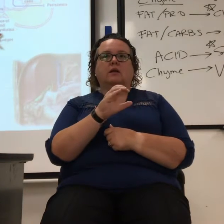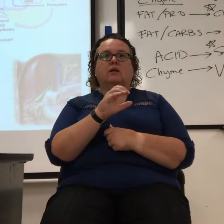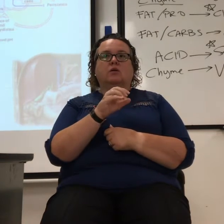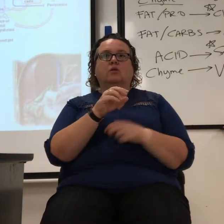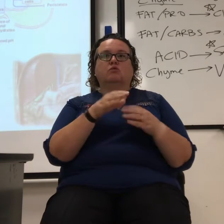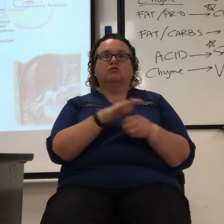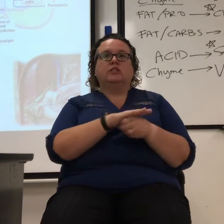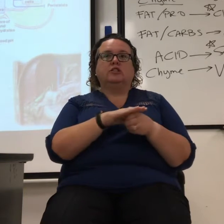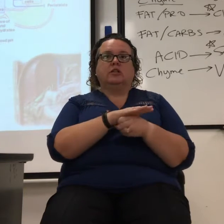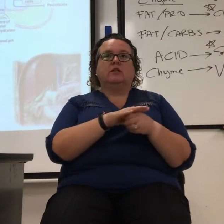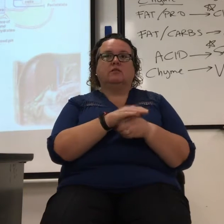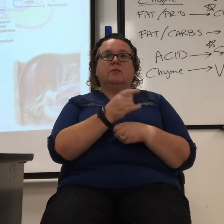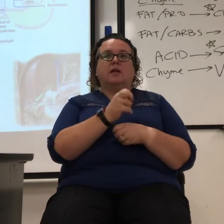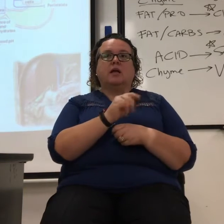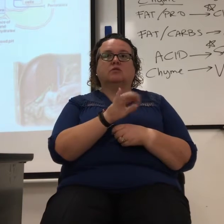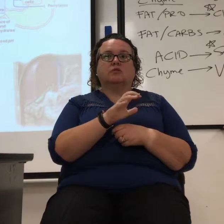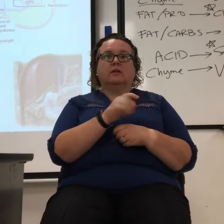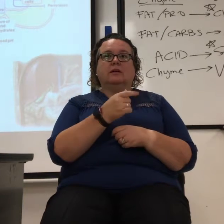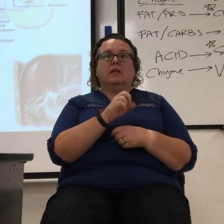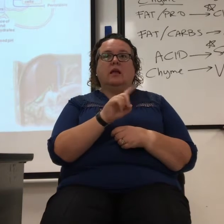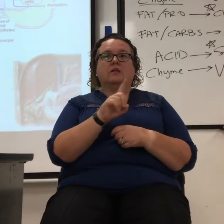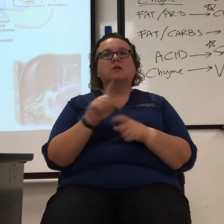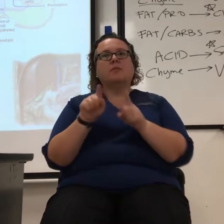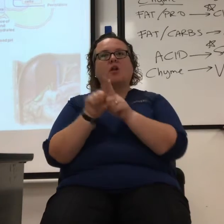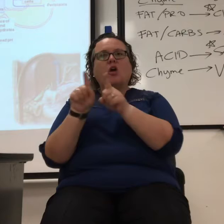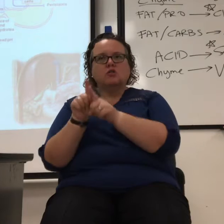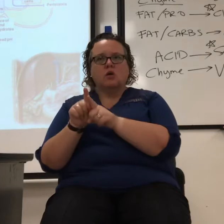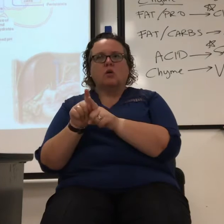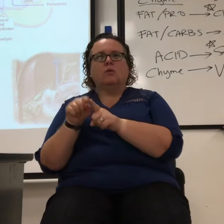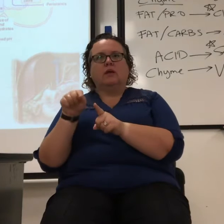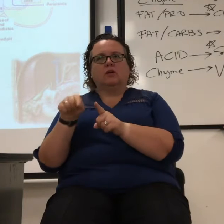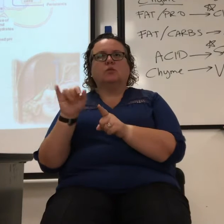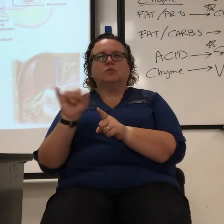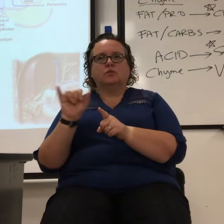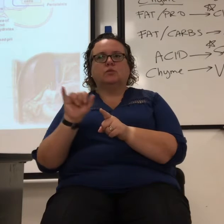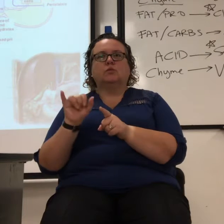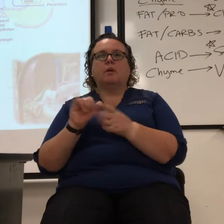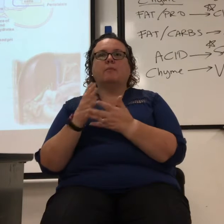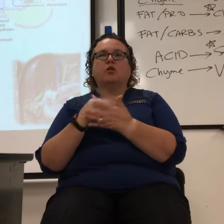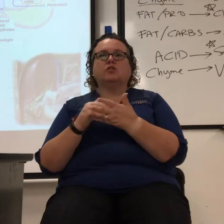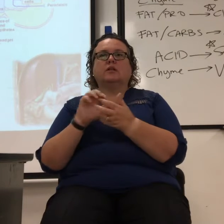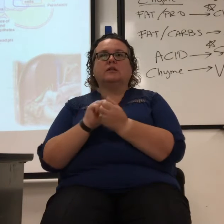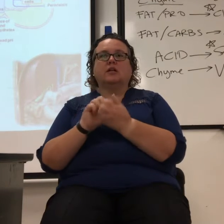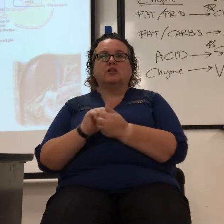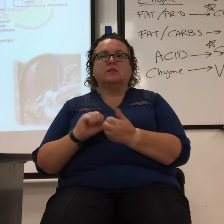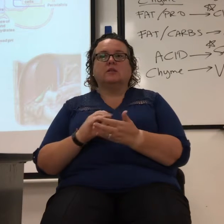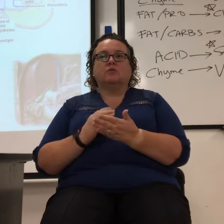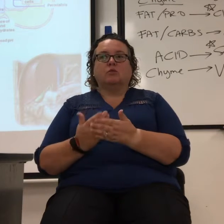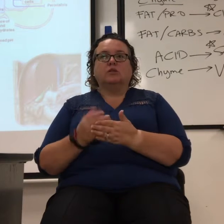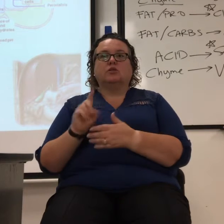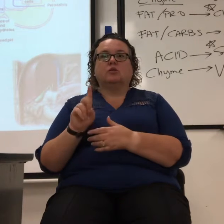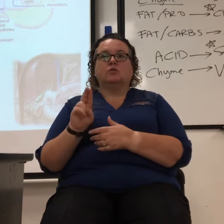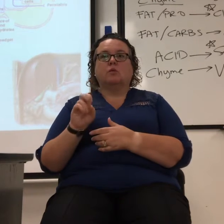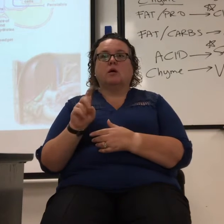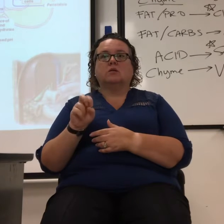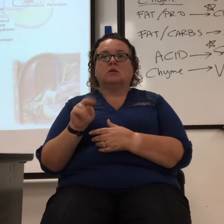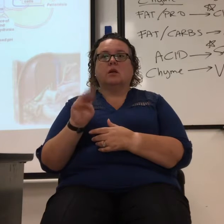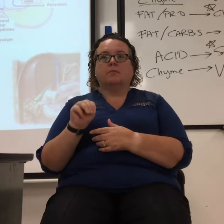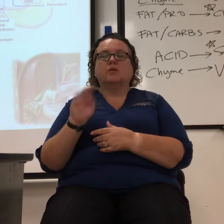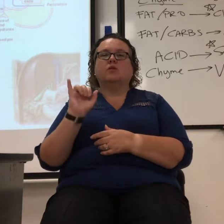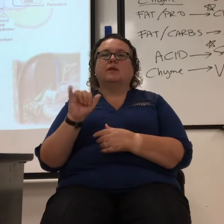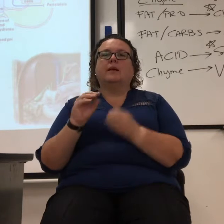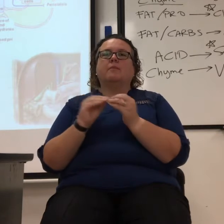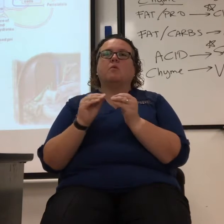glands. And we're seeing it released here too. If partially digested proteins reach the duodenum, you need more